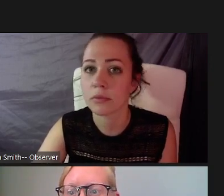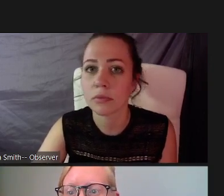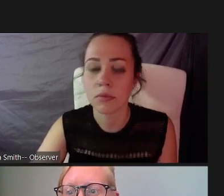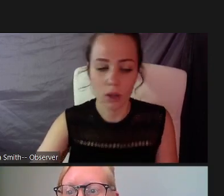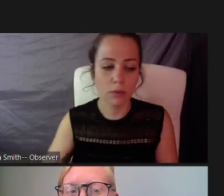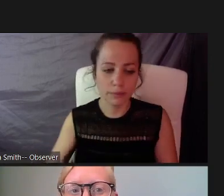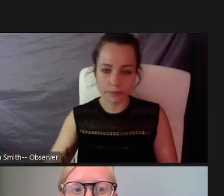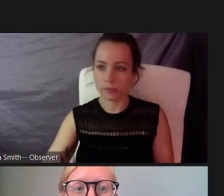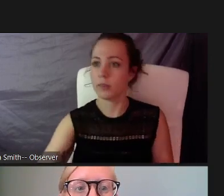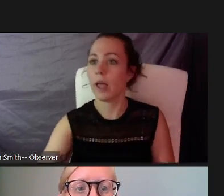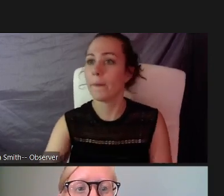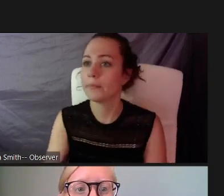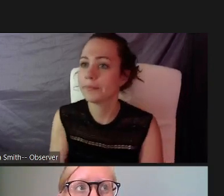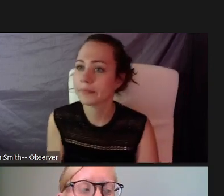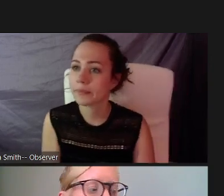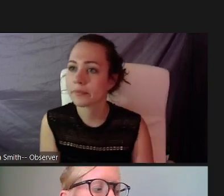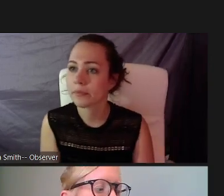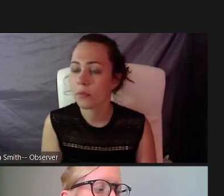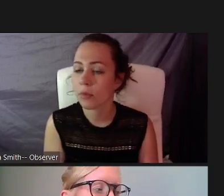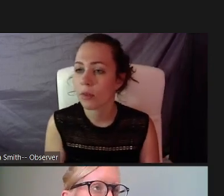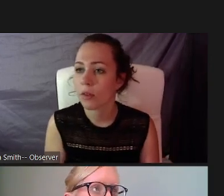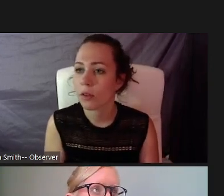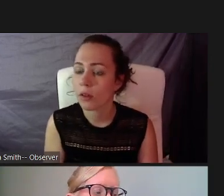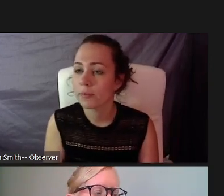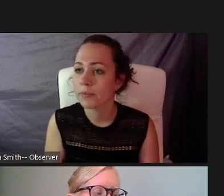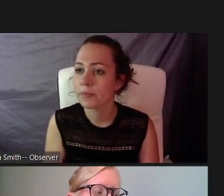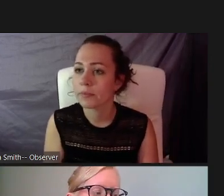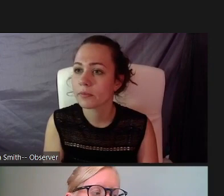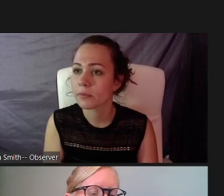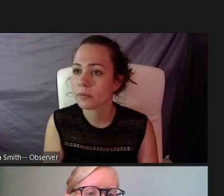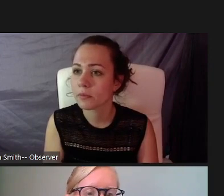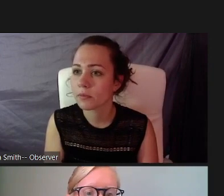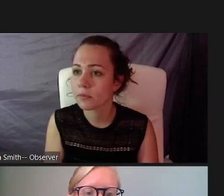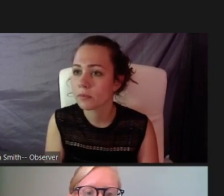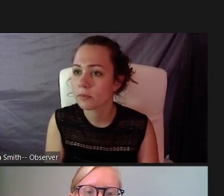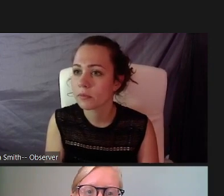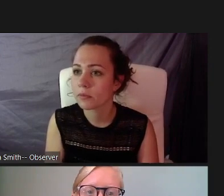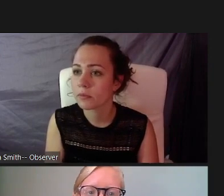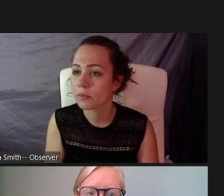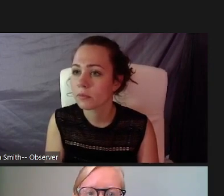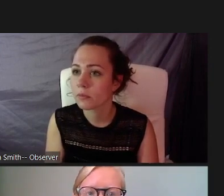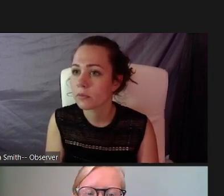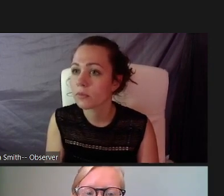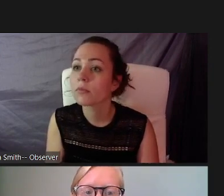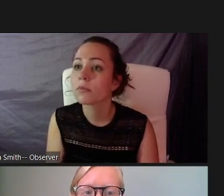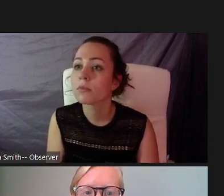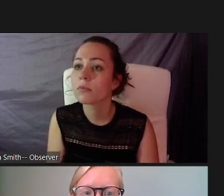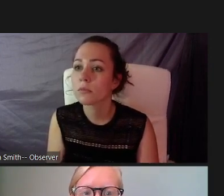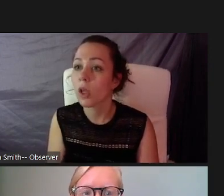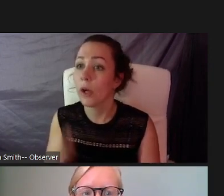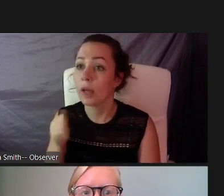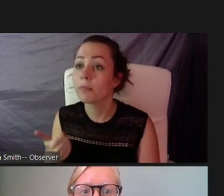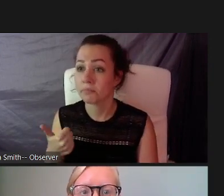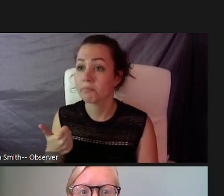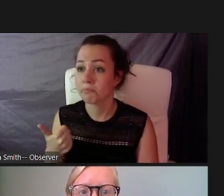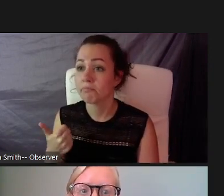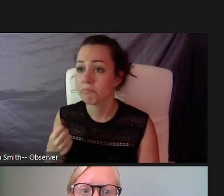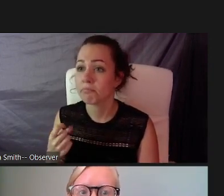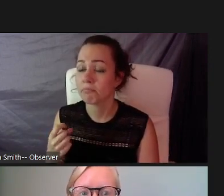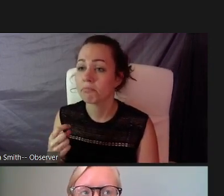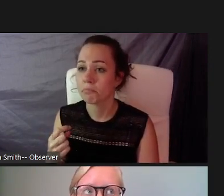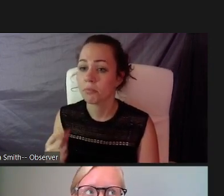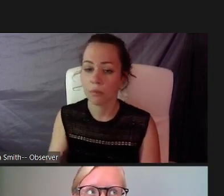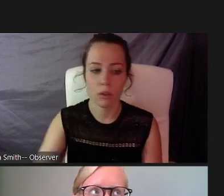questions before we started. Yeah. So I put like 2013 that we'd switch because it's like right after